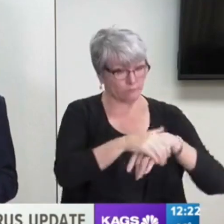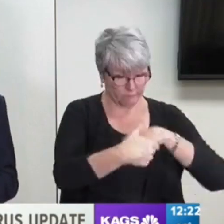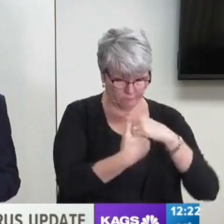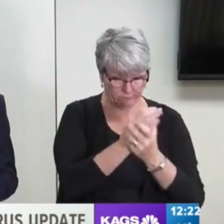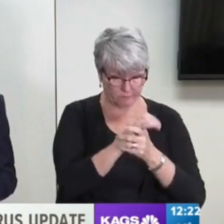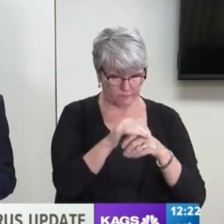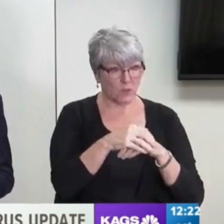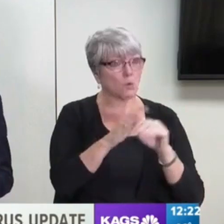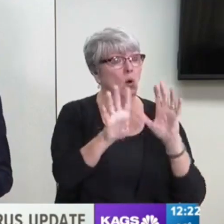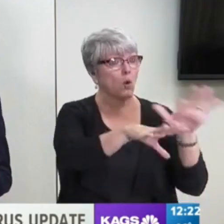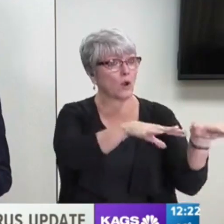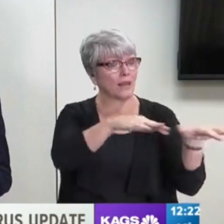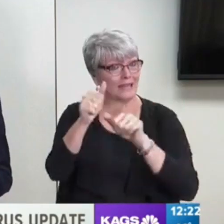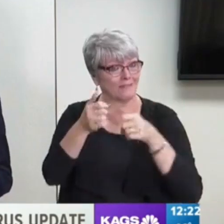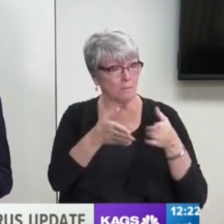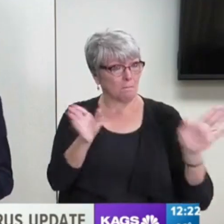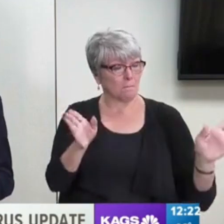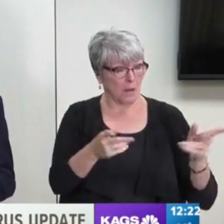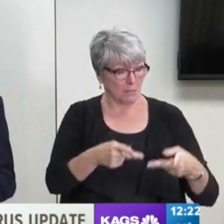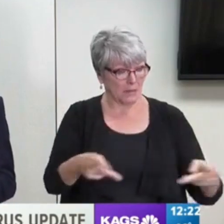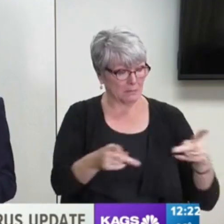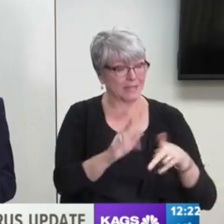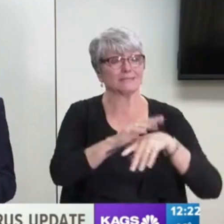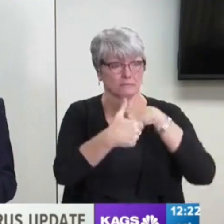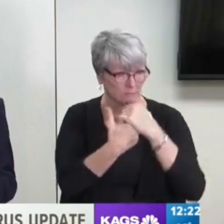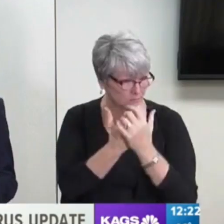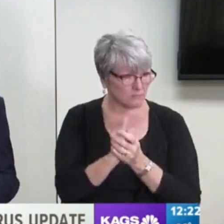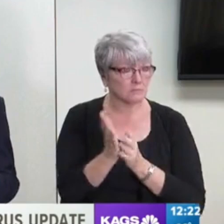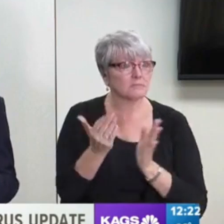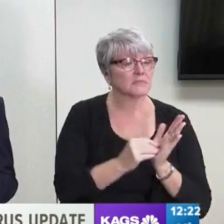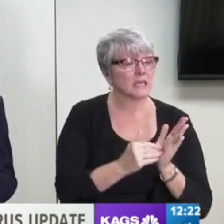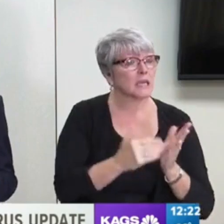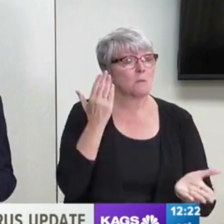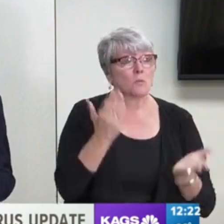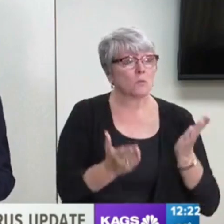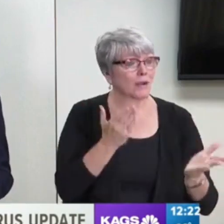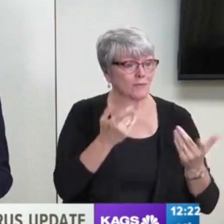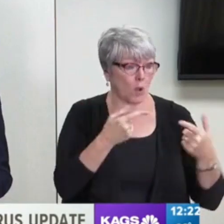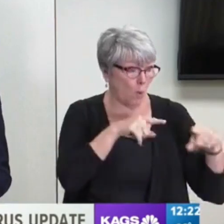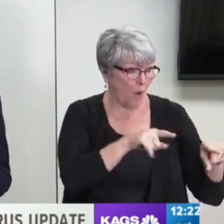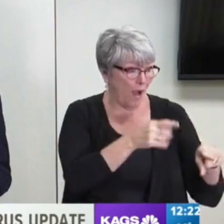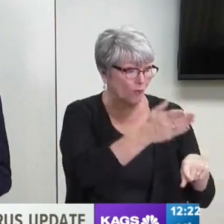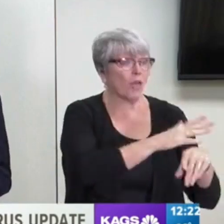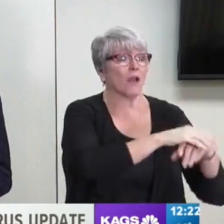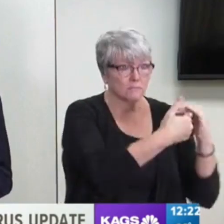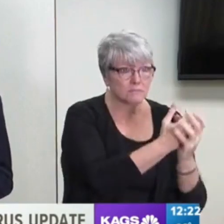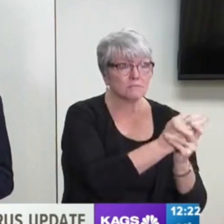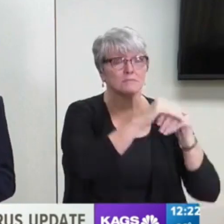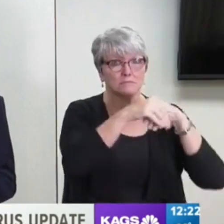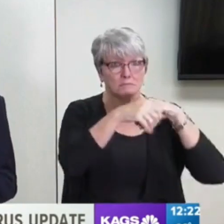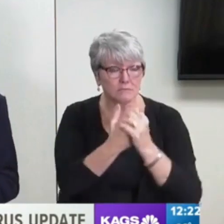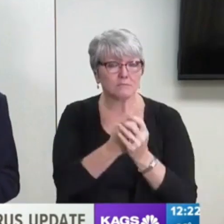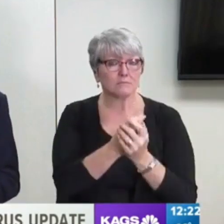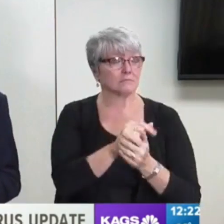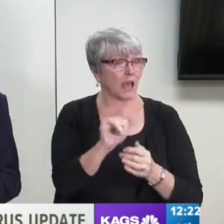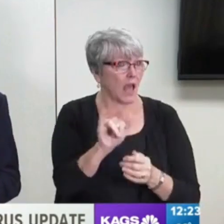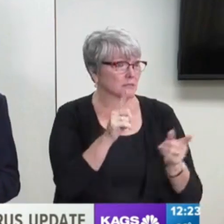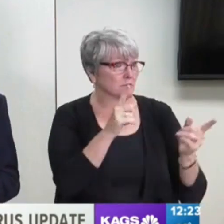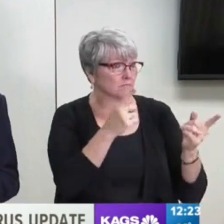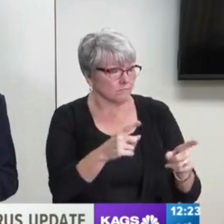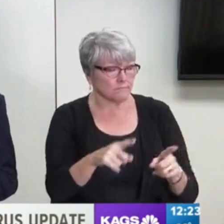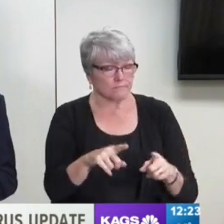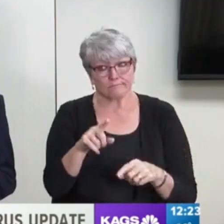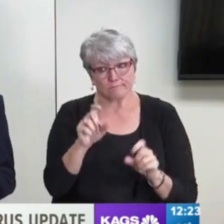hygiene. And on the way out of a public place, we should be using hand hygiene, perhaps in between times as well, as appropriate. And